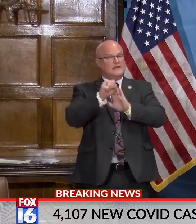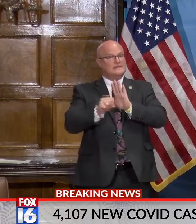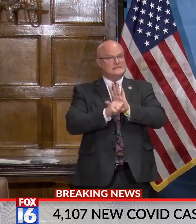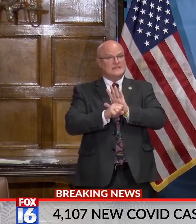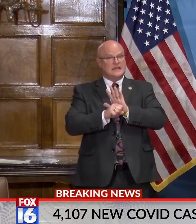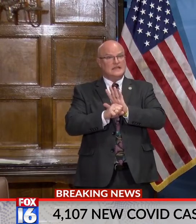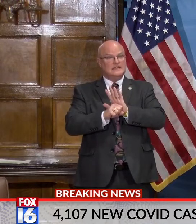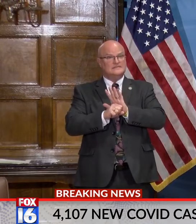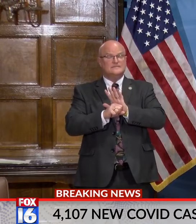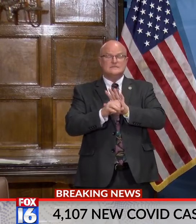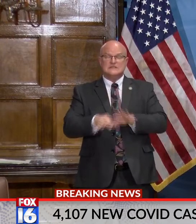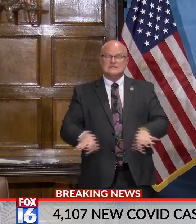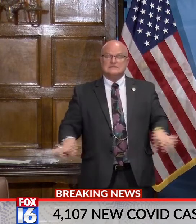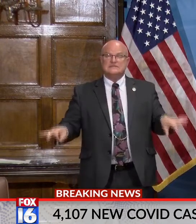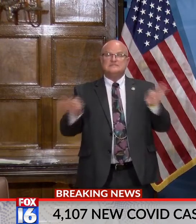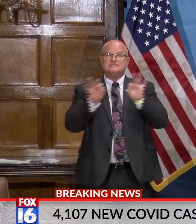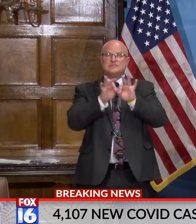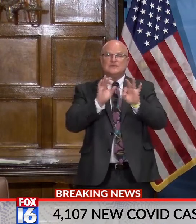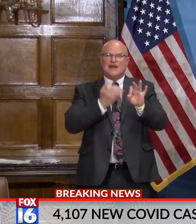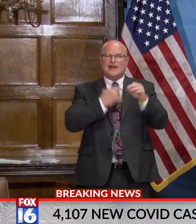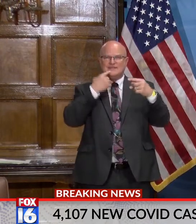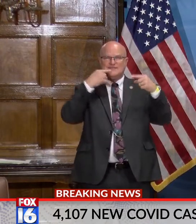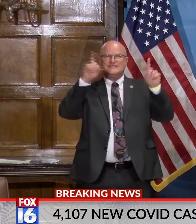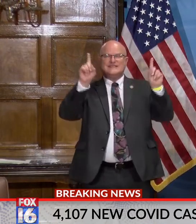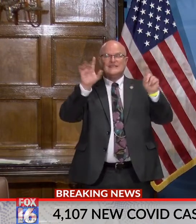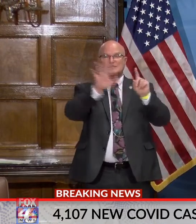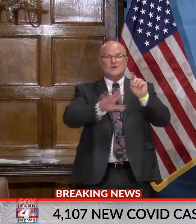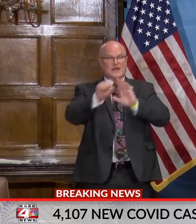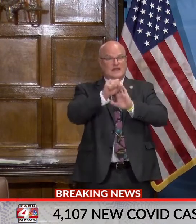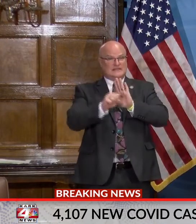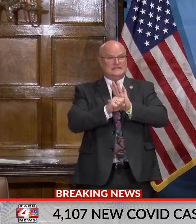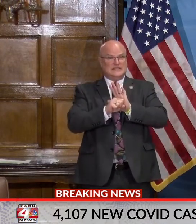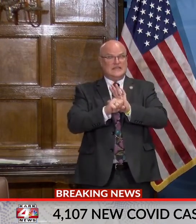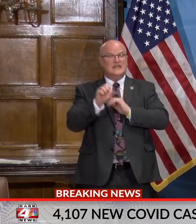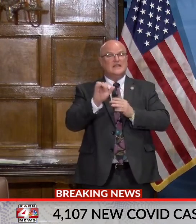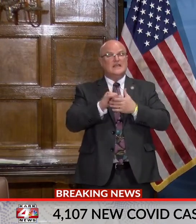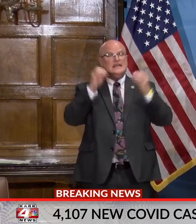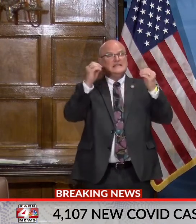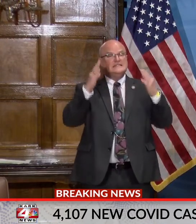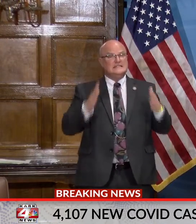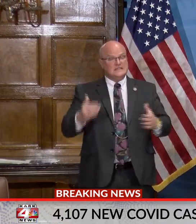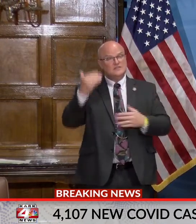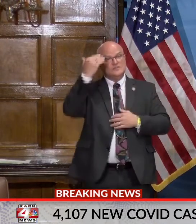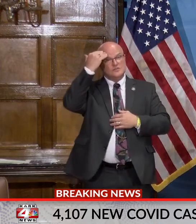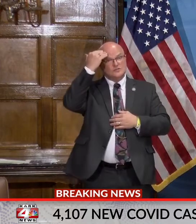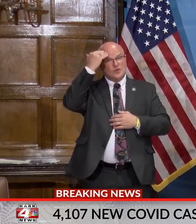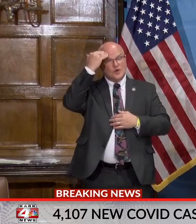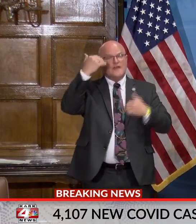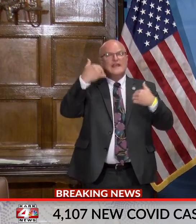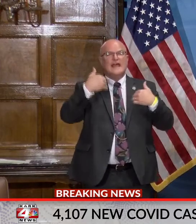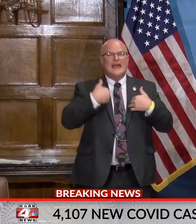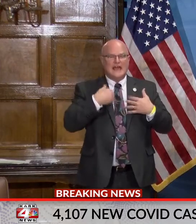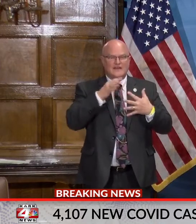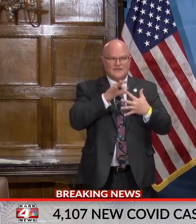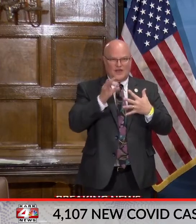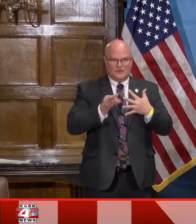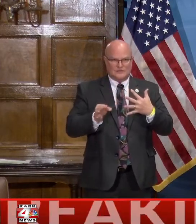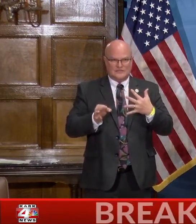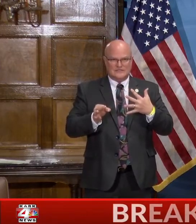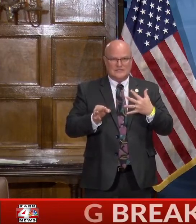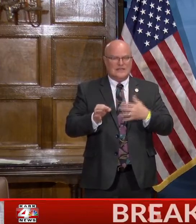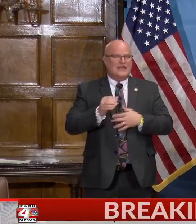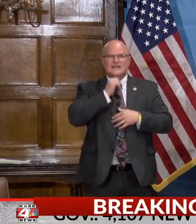an important part of our success across the state so that teachers know that they have that option available and do not